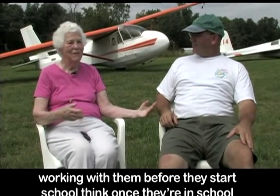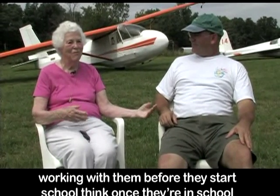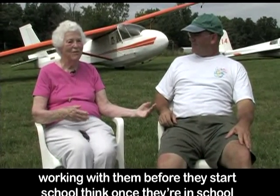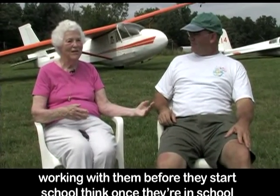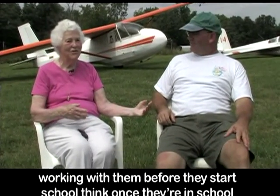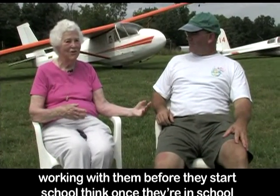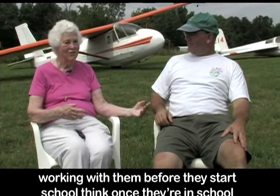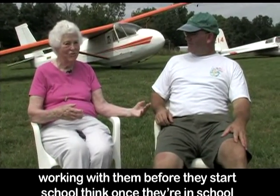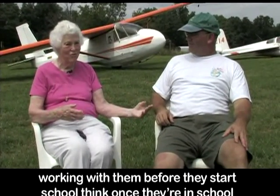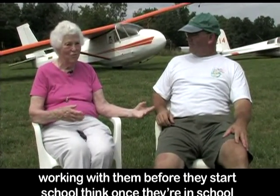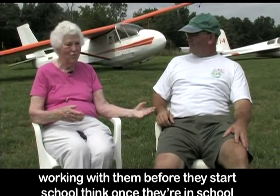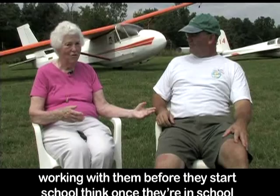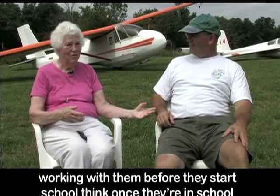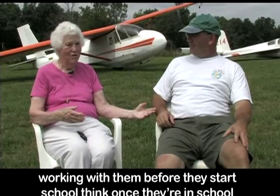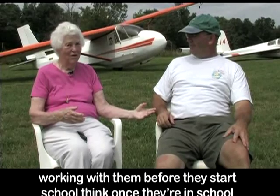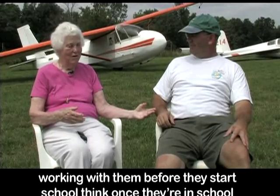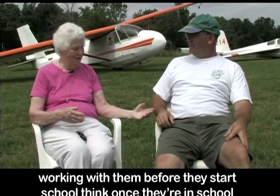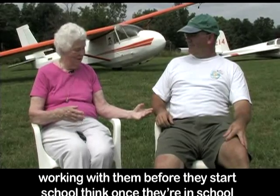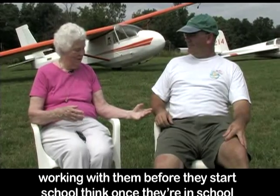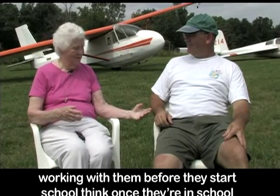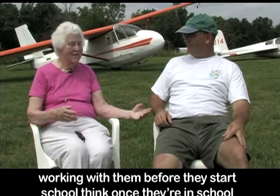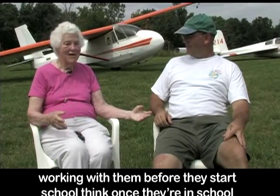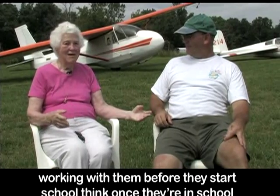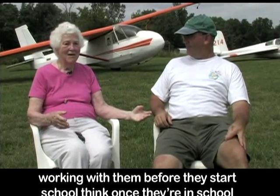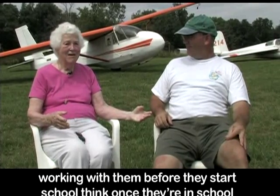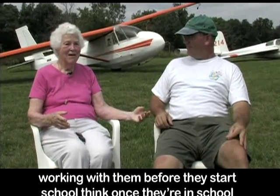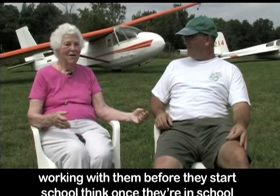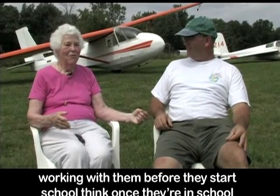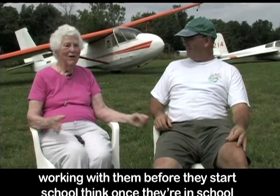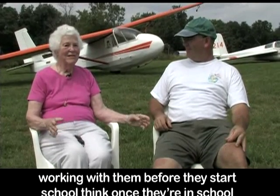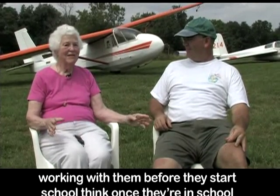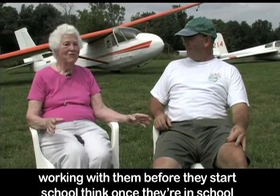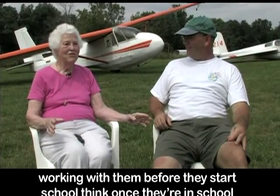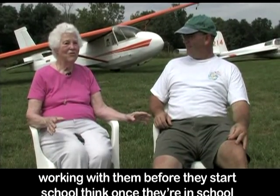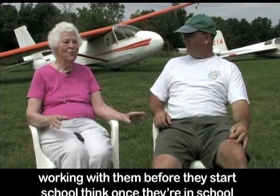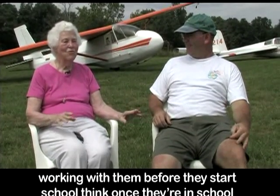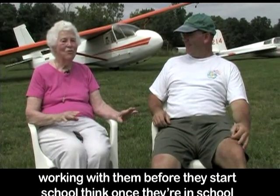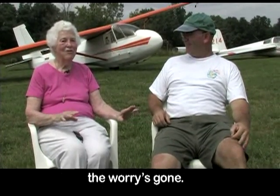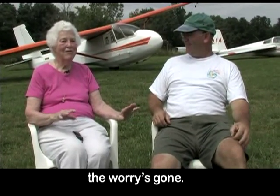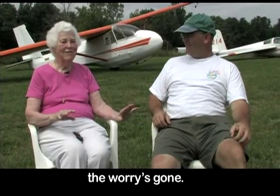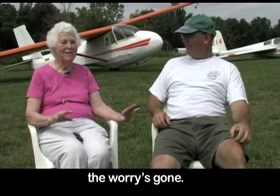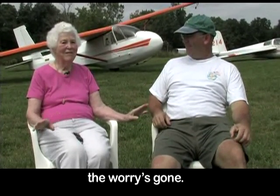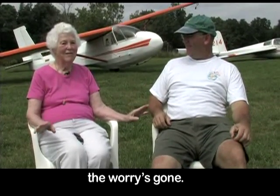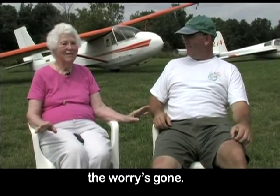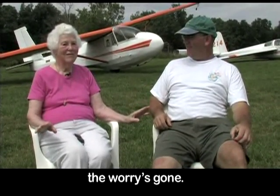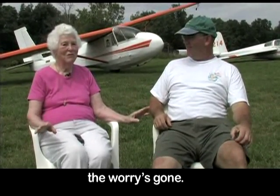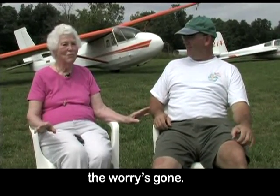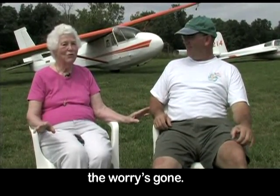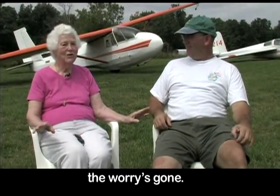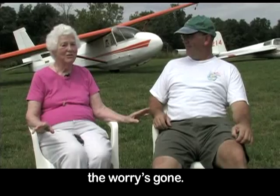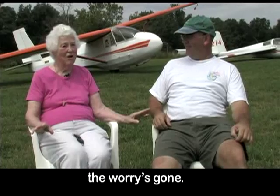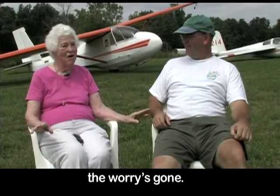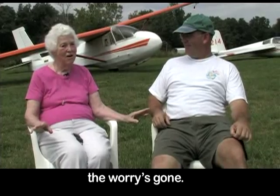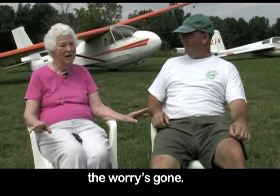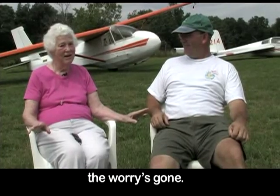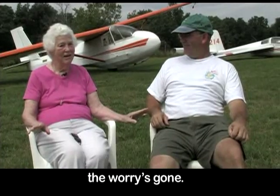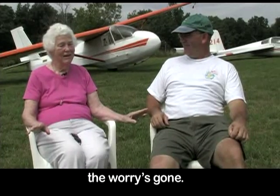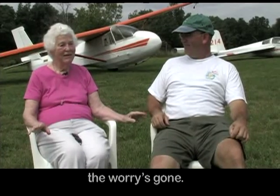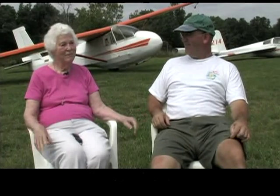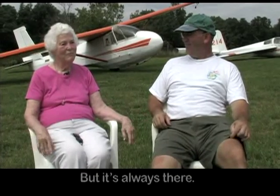before they start school think once they're in school, the worry's gone.